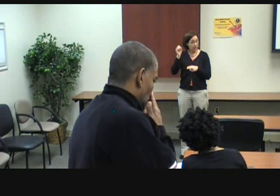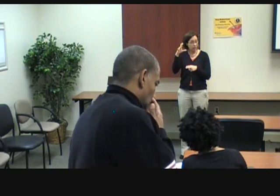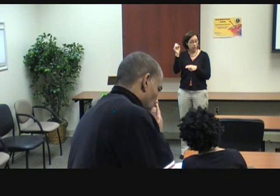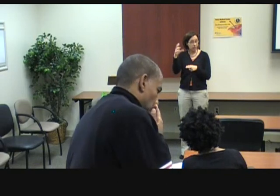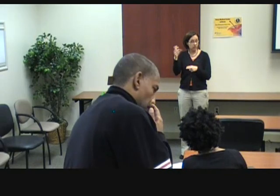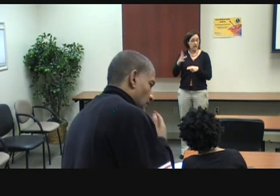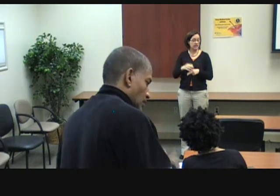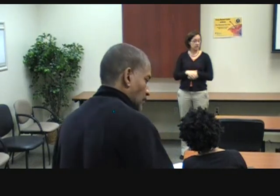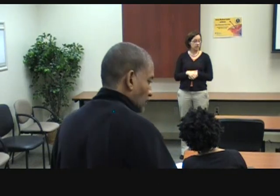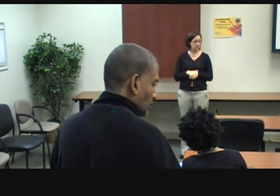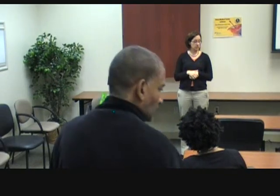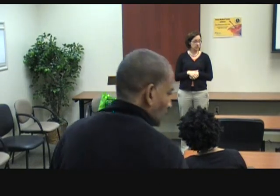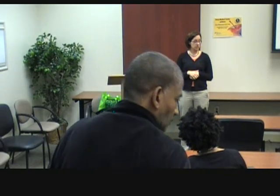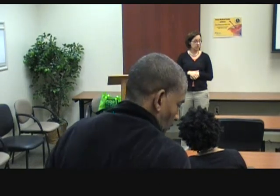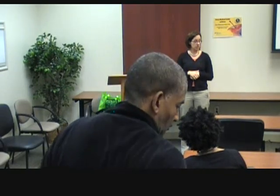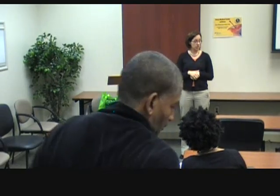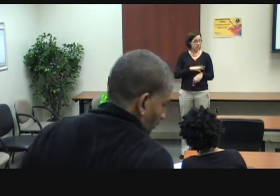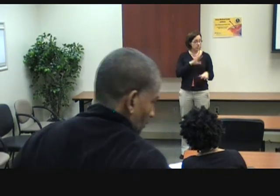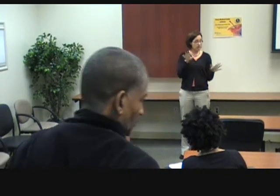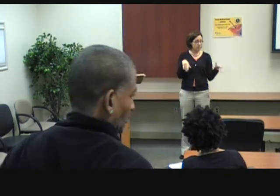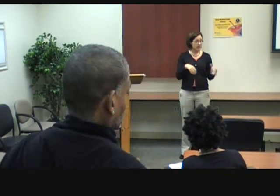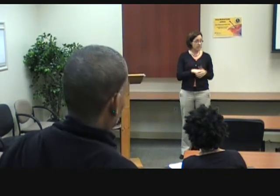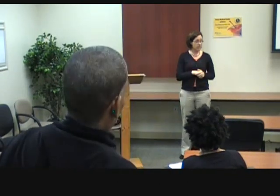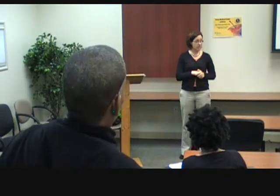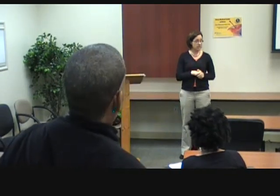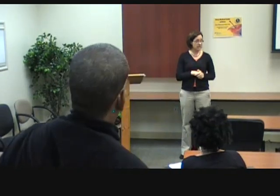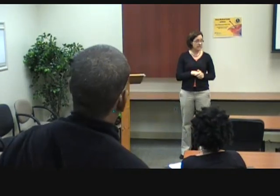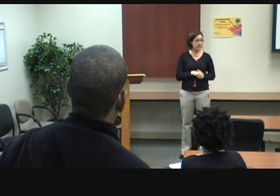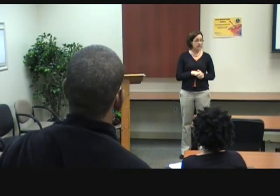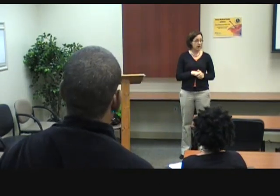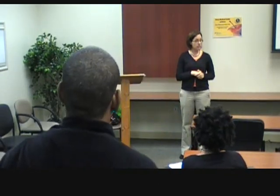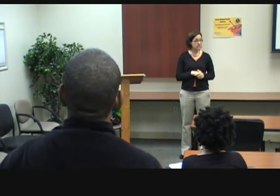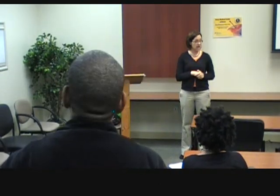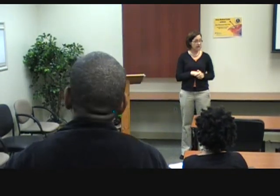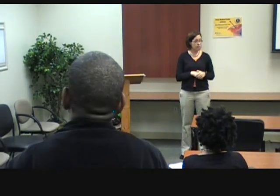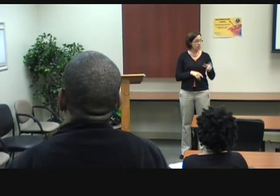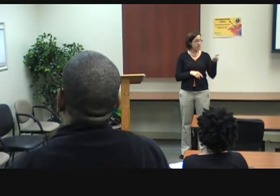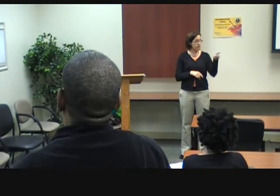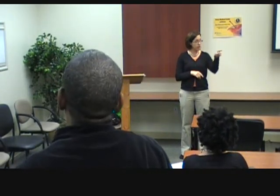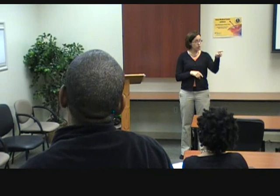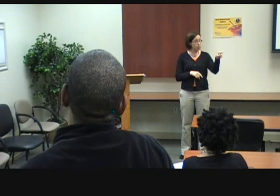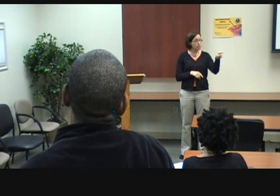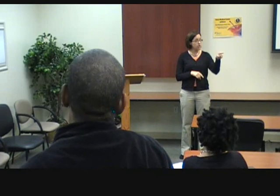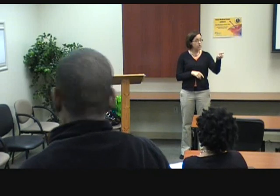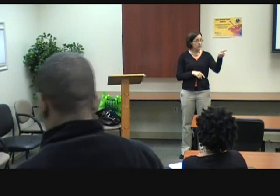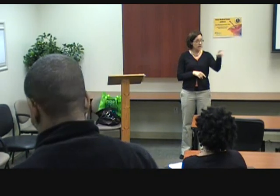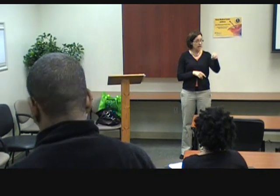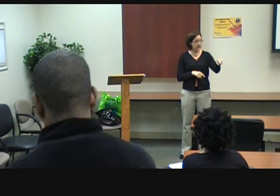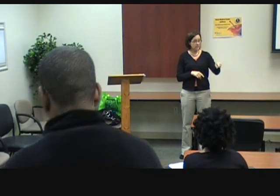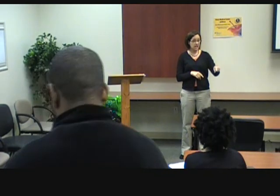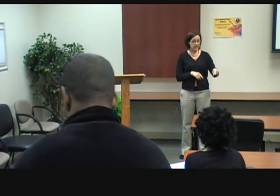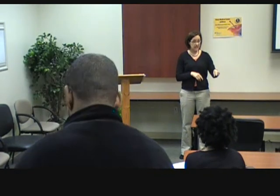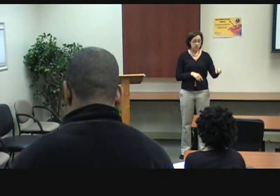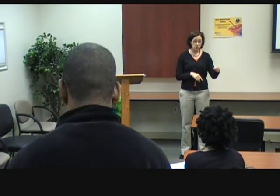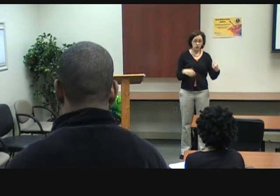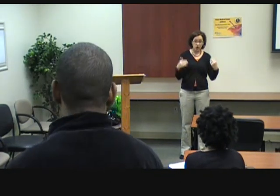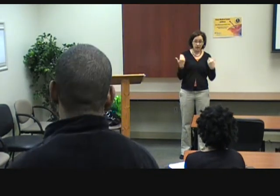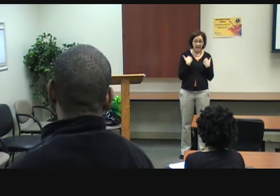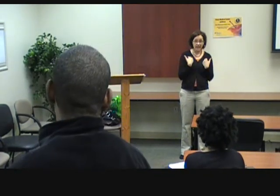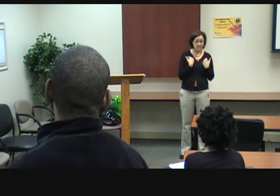And then we sign it. So that was not a bad thing that you guys, and then over time, we got a few that have sign names, so if you already have a